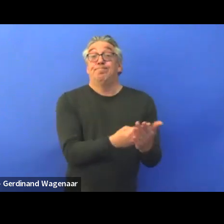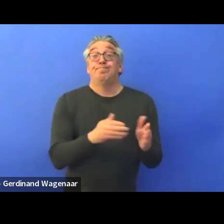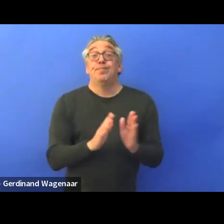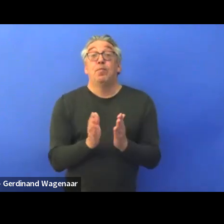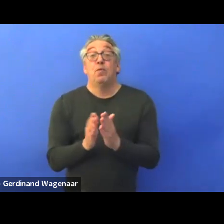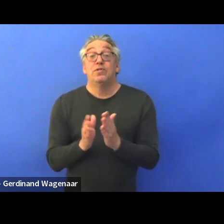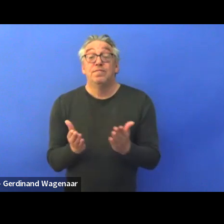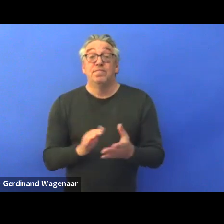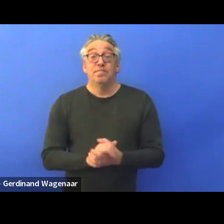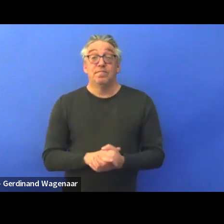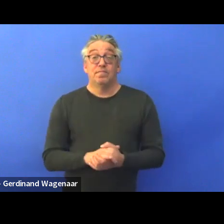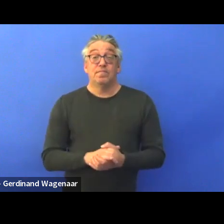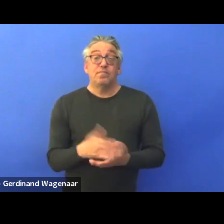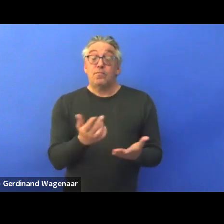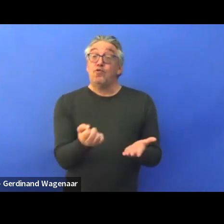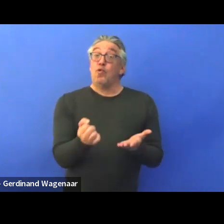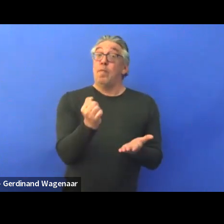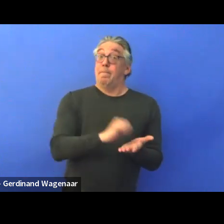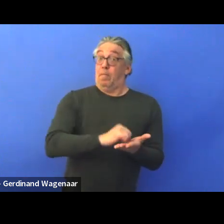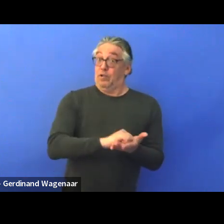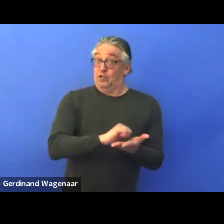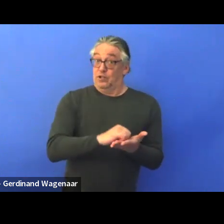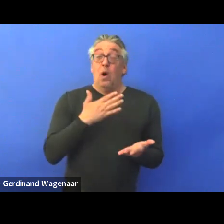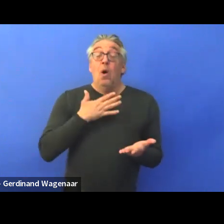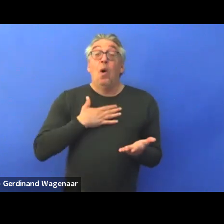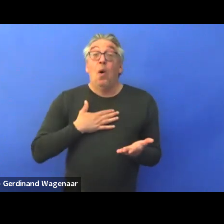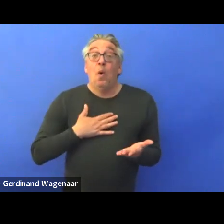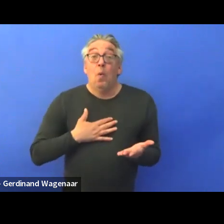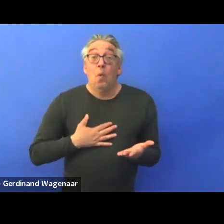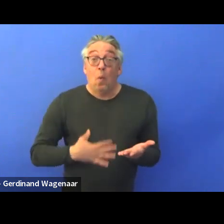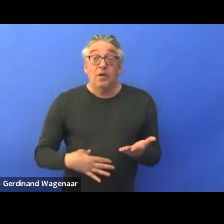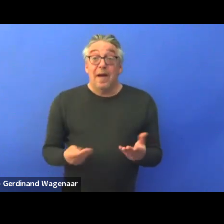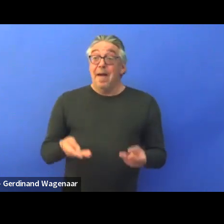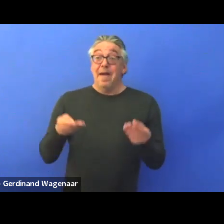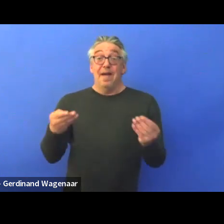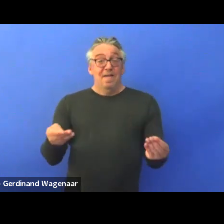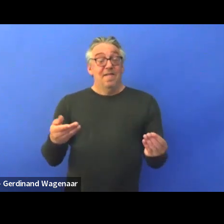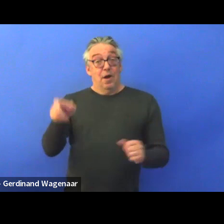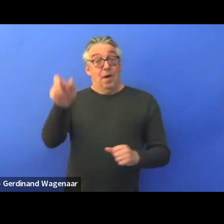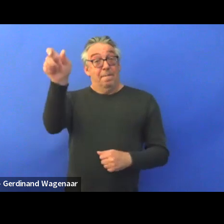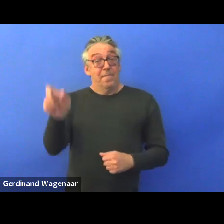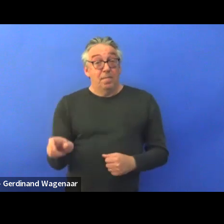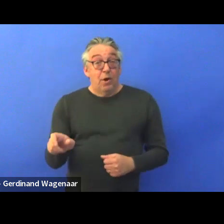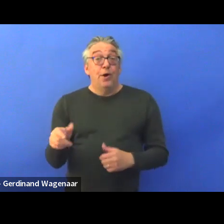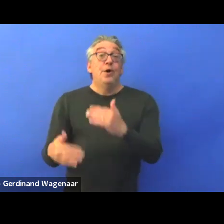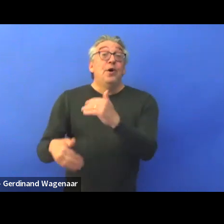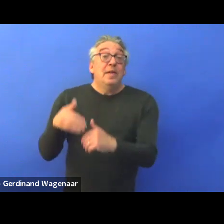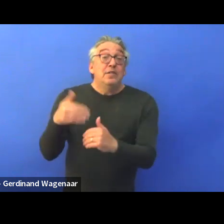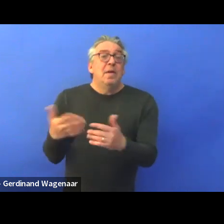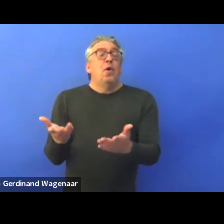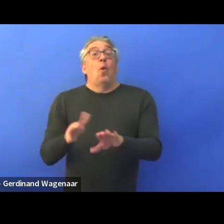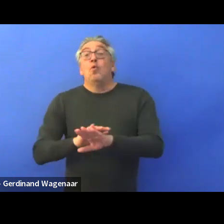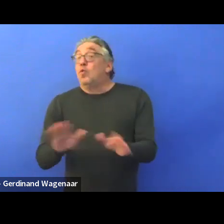They want to make sure that what they produce is a great experience for people with and without